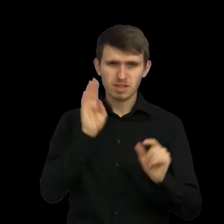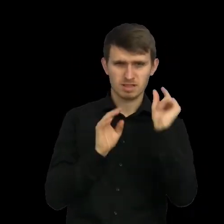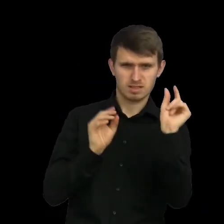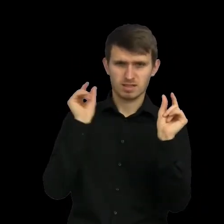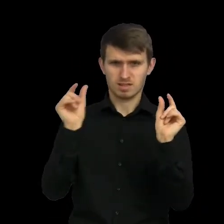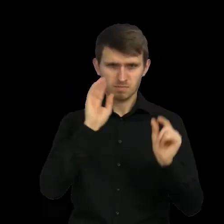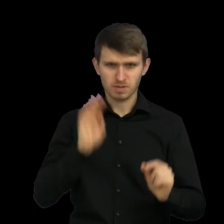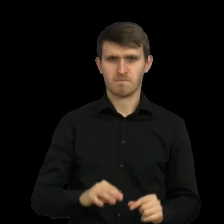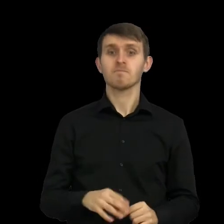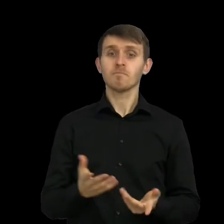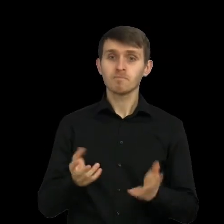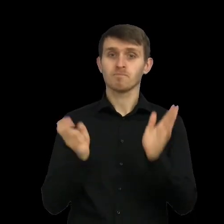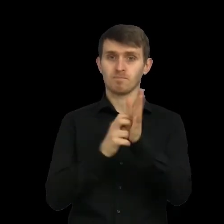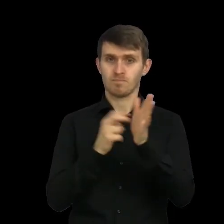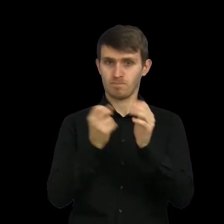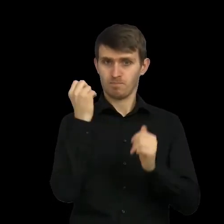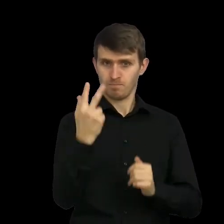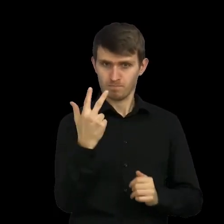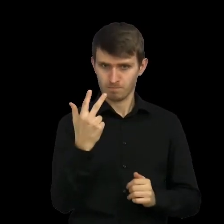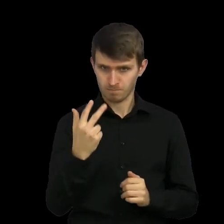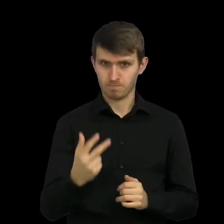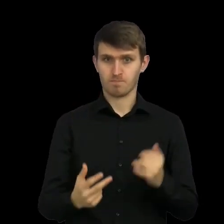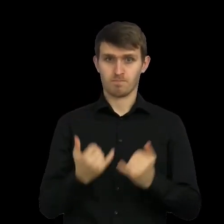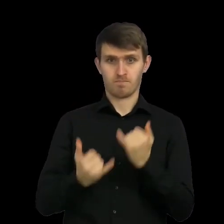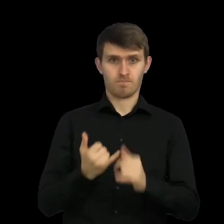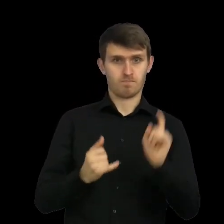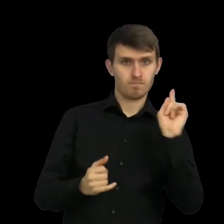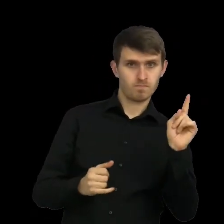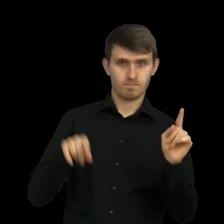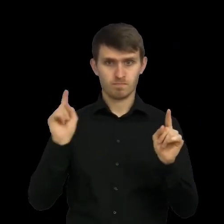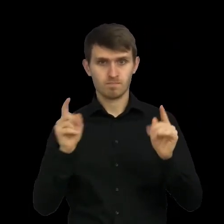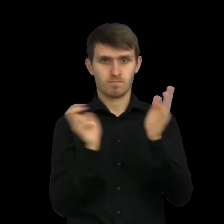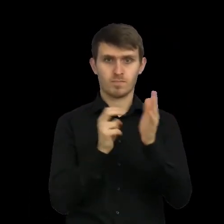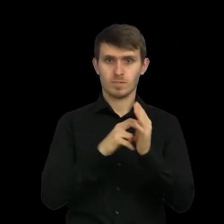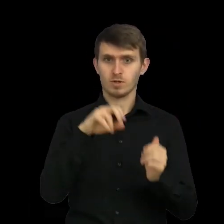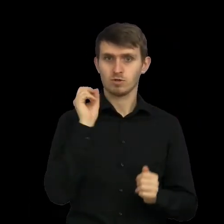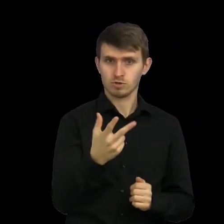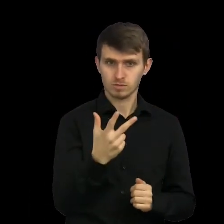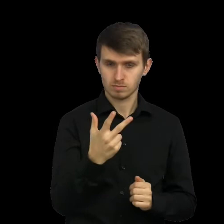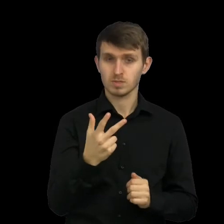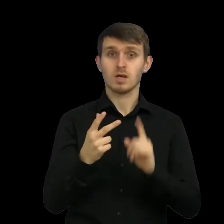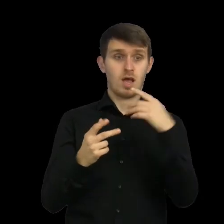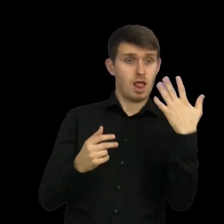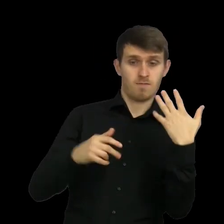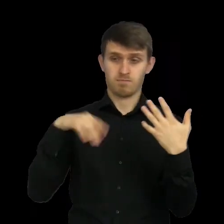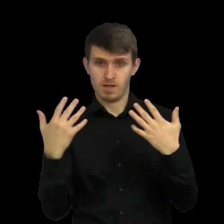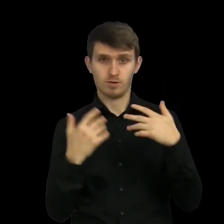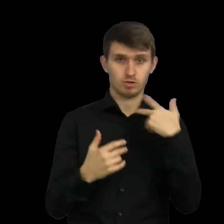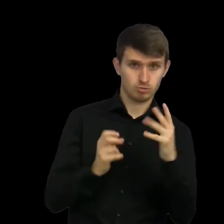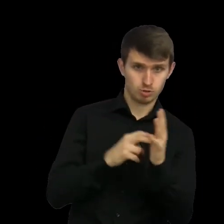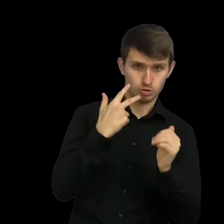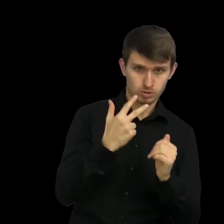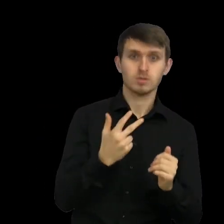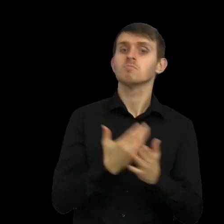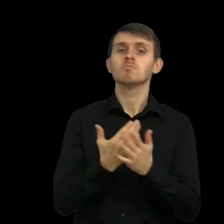over here? Well, I'm dividing it by 3 right now. So if I were to multiply both sides of this equation by 3, that would isolate